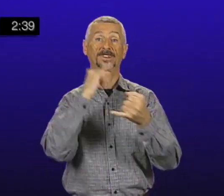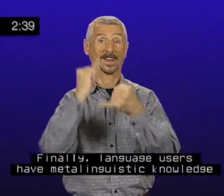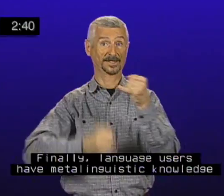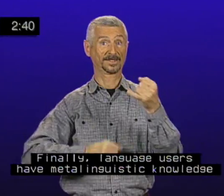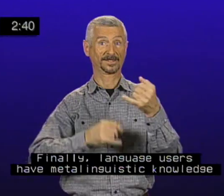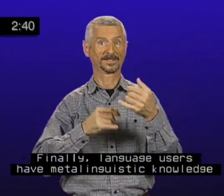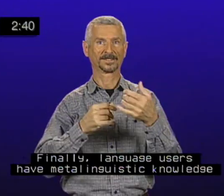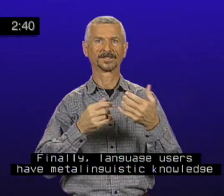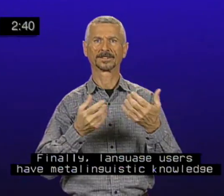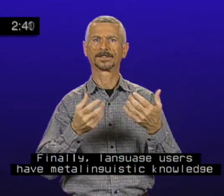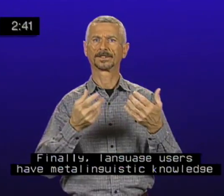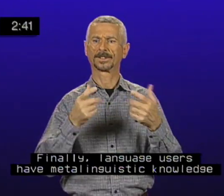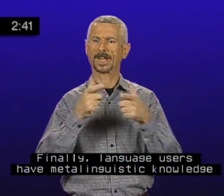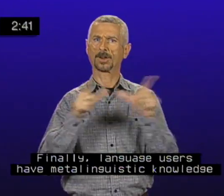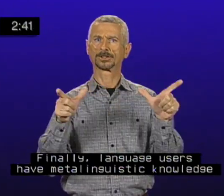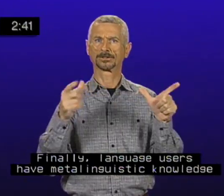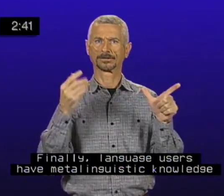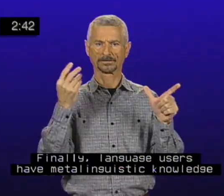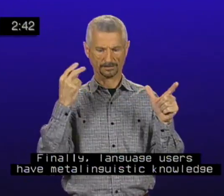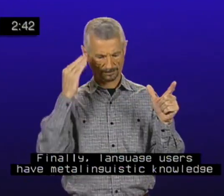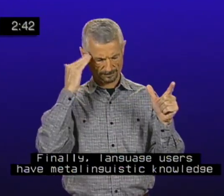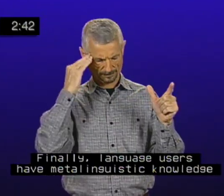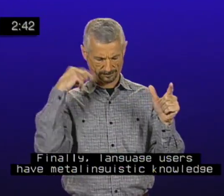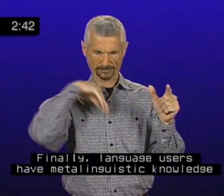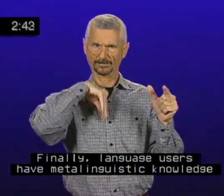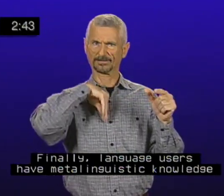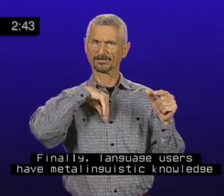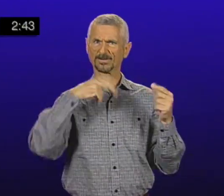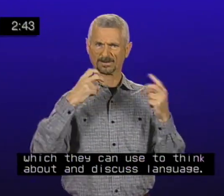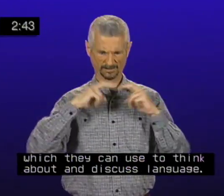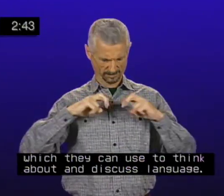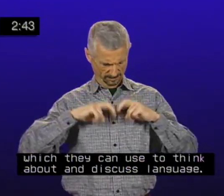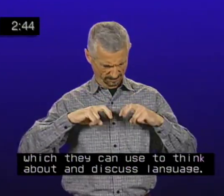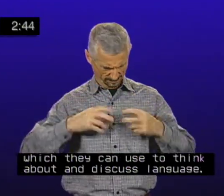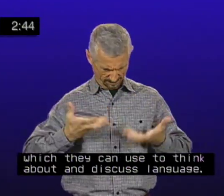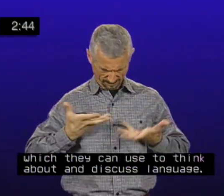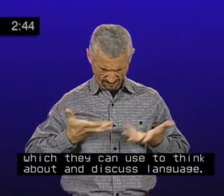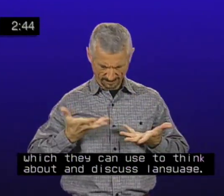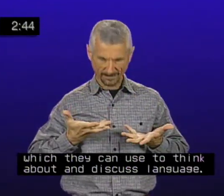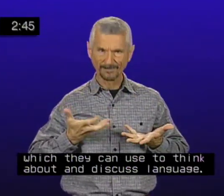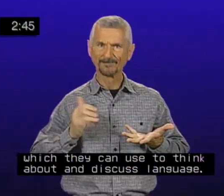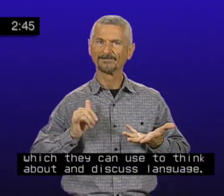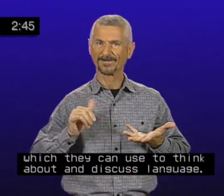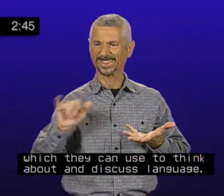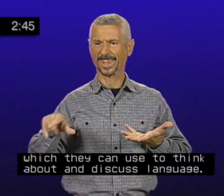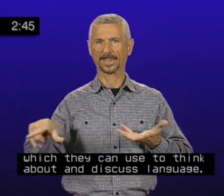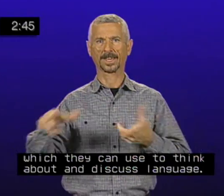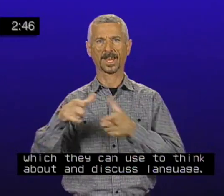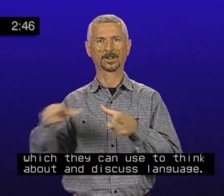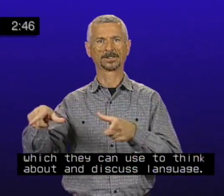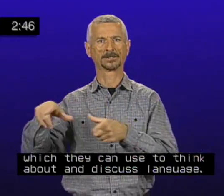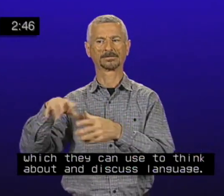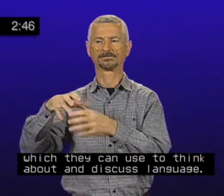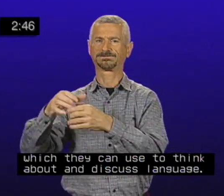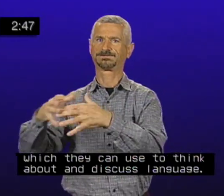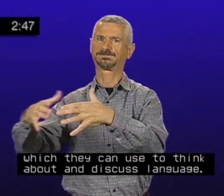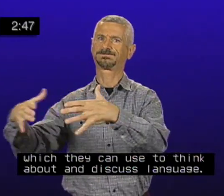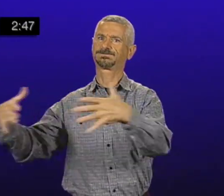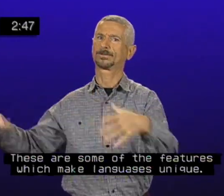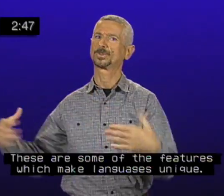Finally, language users have metalinguistic knowledge which they can use to think about and discuss language. These are some of the features which